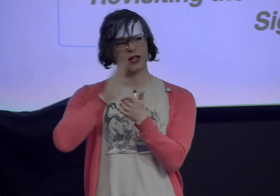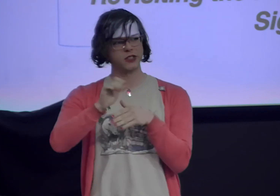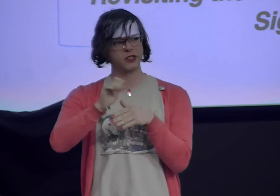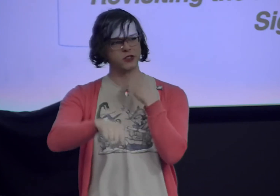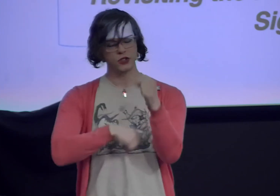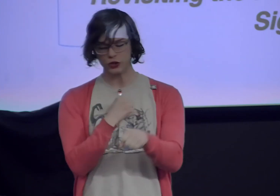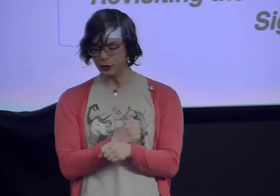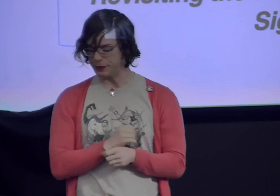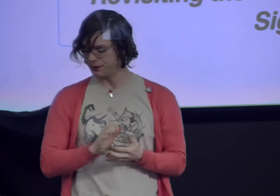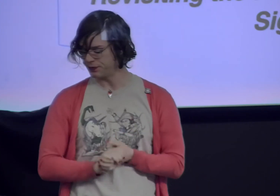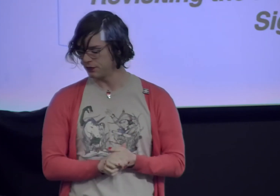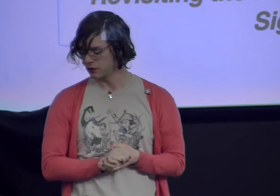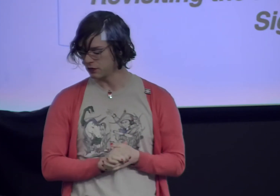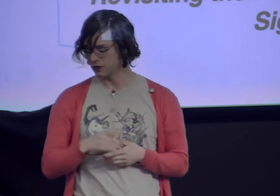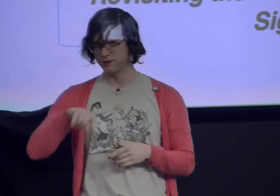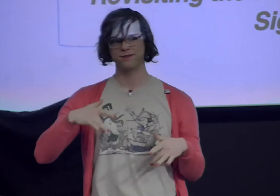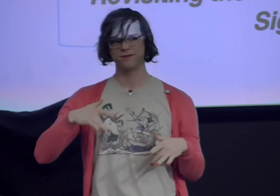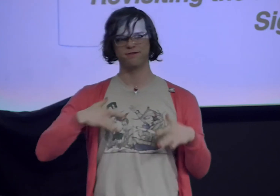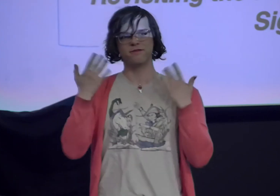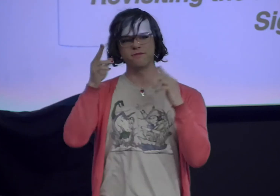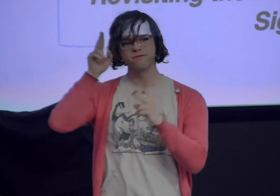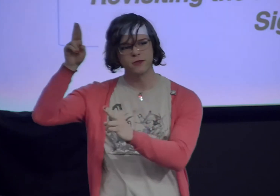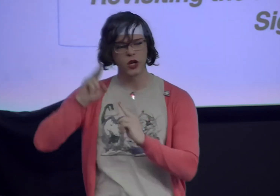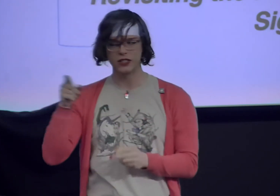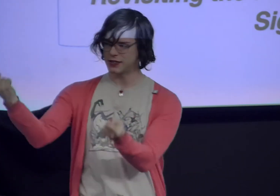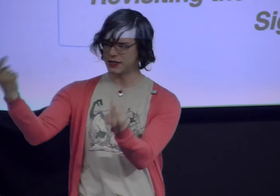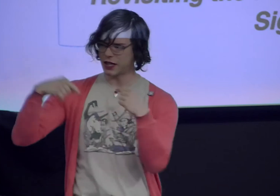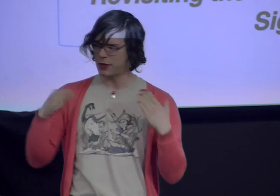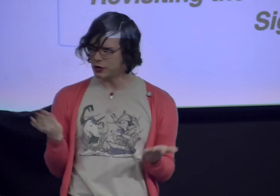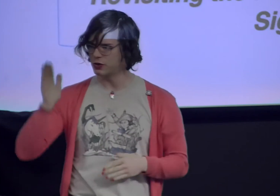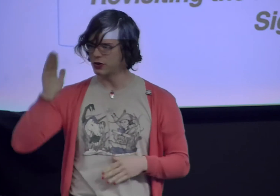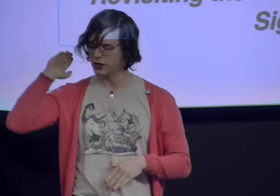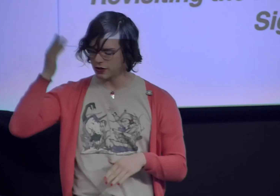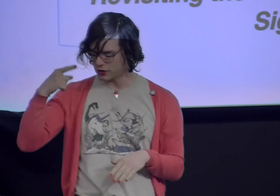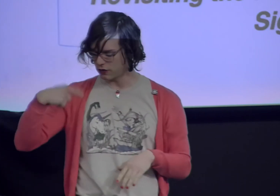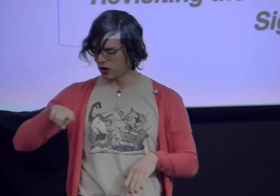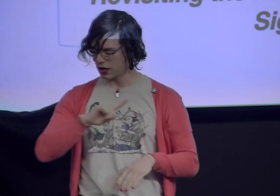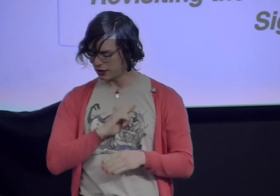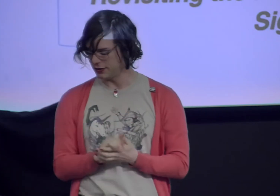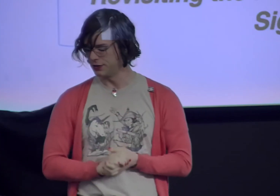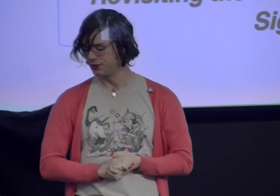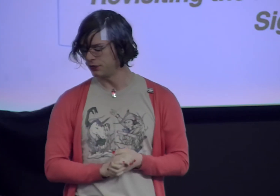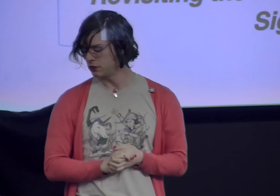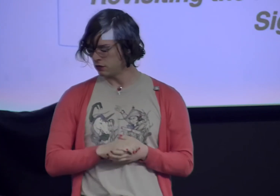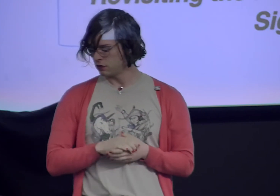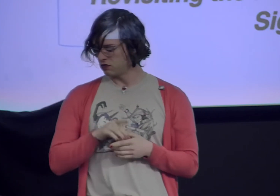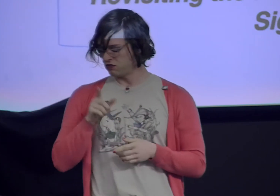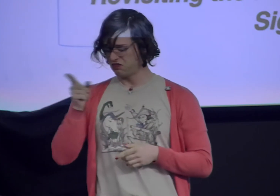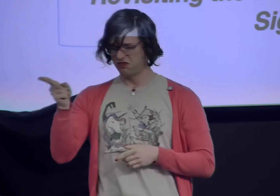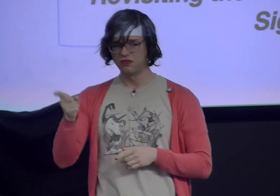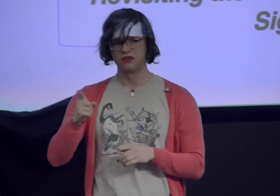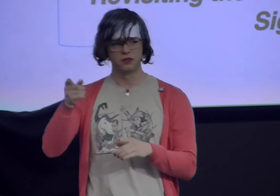Dr. Supalla is the last of our lectures this academic year. We are delighted and honored to have Dr. Supalla accept our